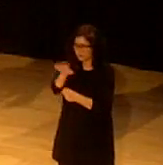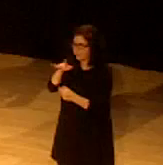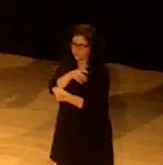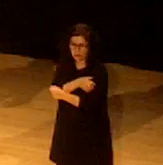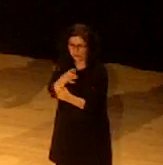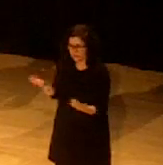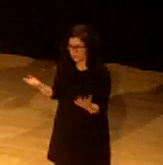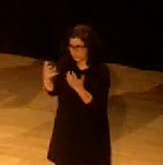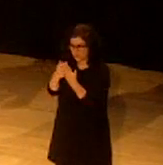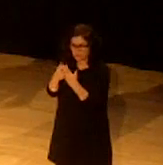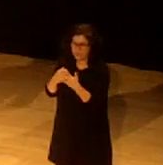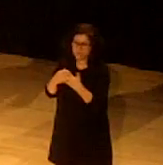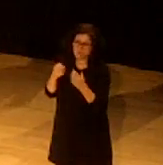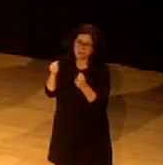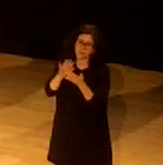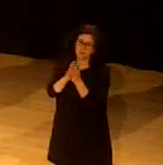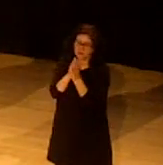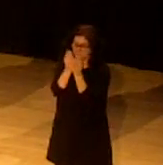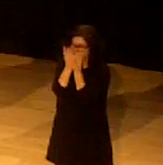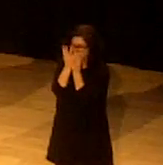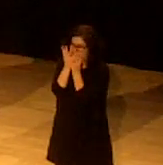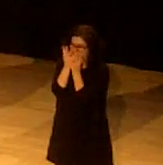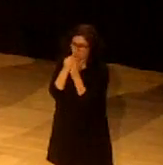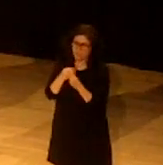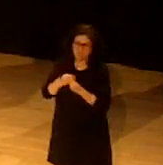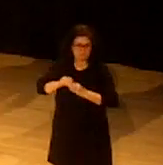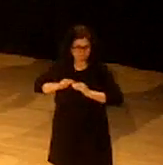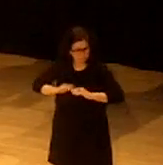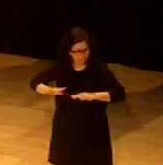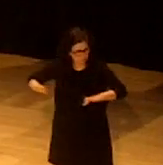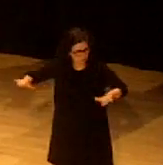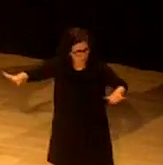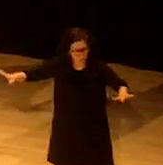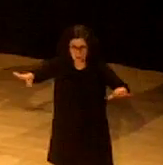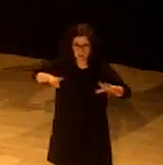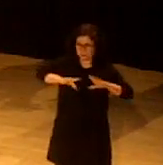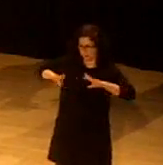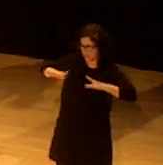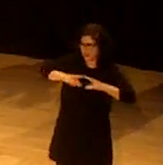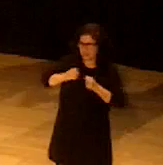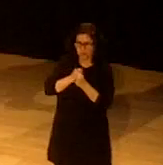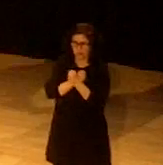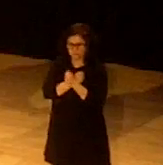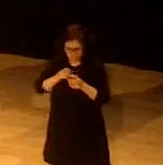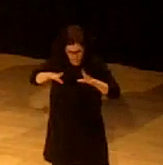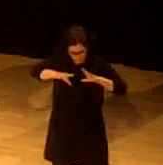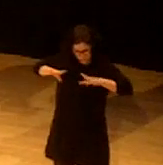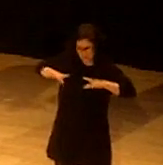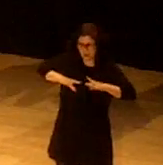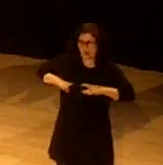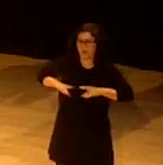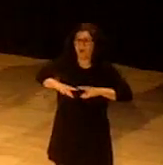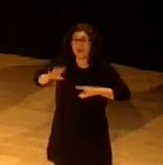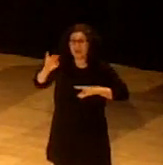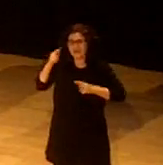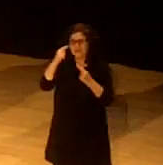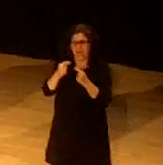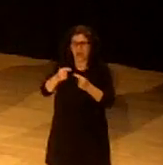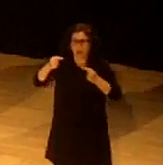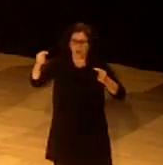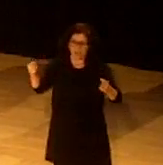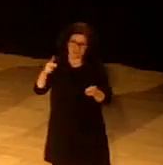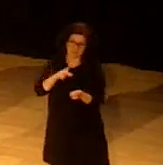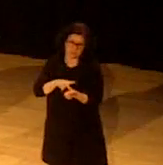progressively, gorgeously infectious to everybody, is exactly the antithesis of a psychiatric overview, which is about the